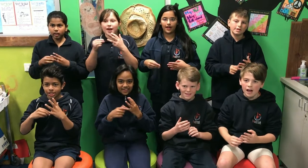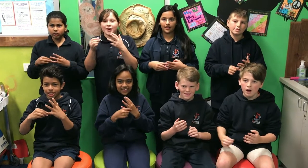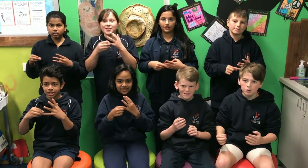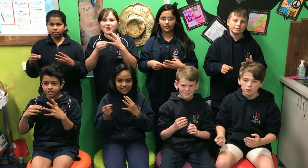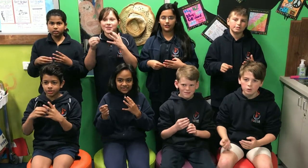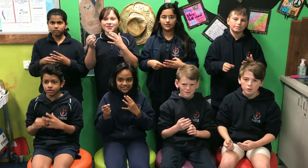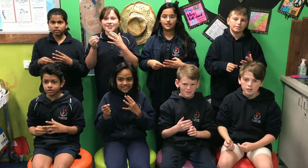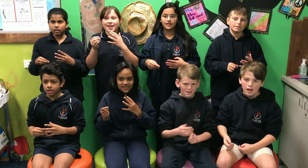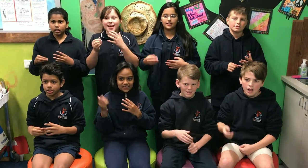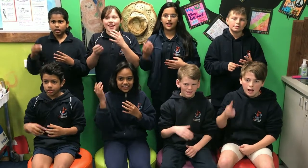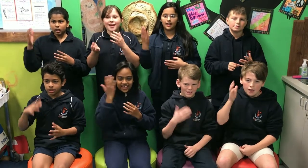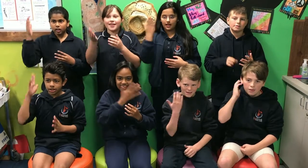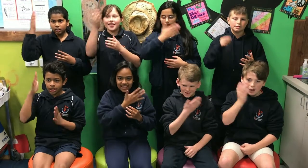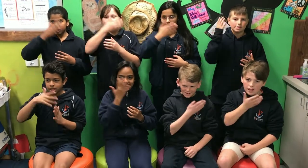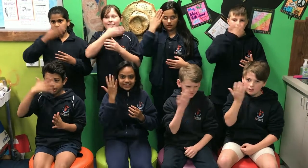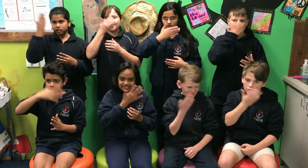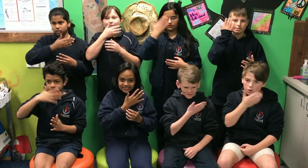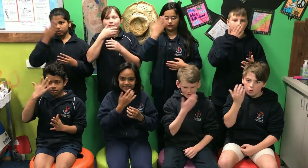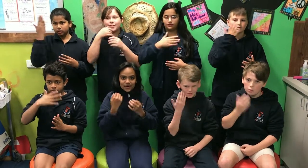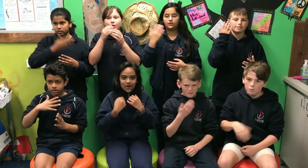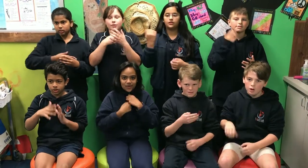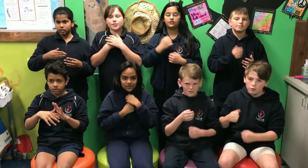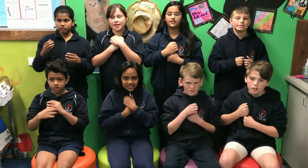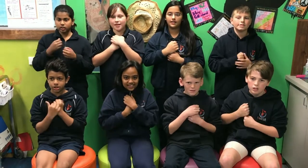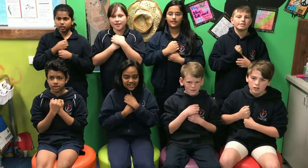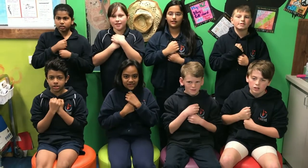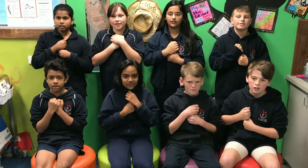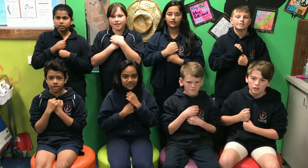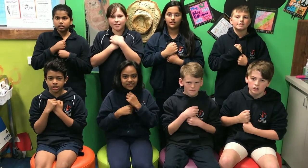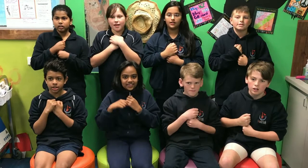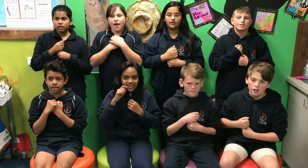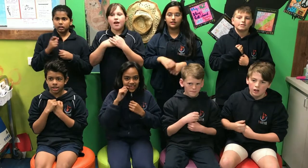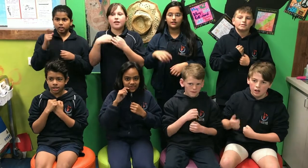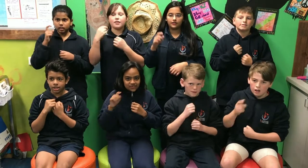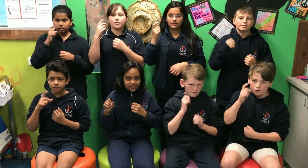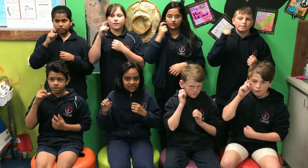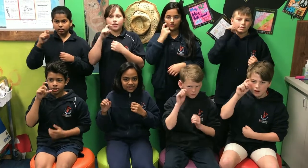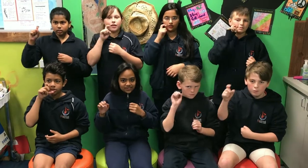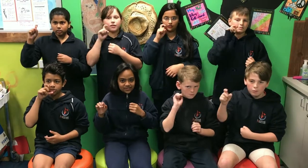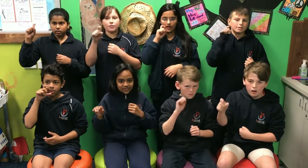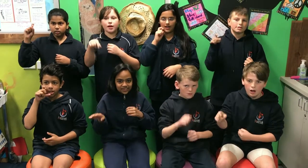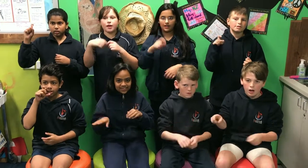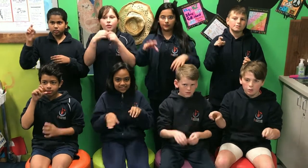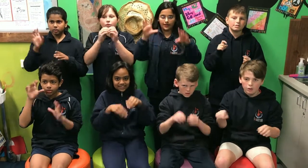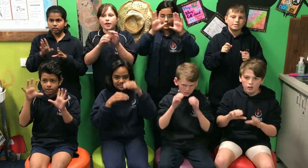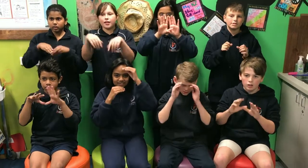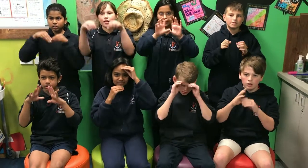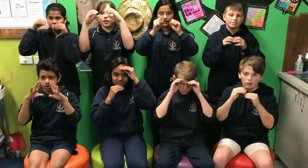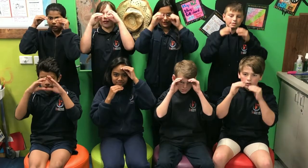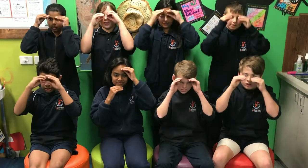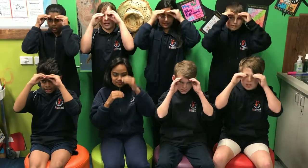values, and our school's skill, and learn how we're learning